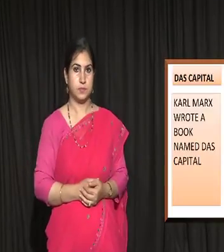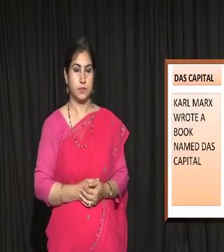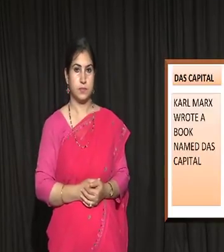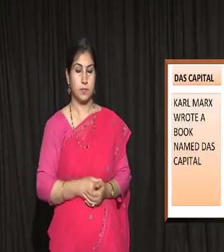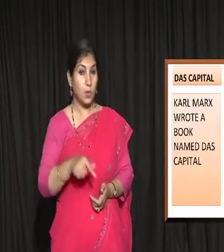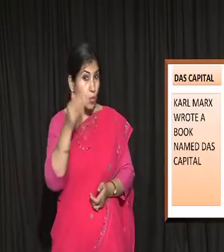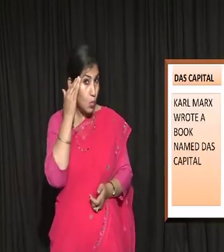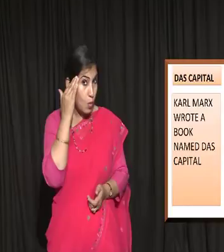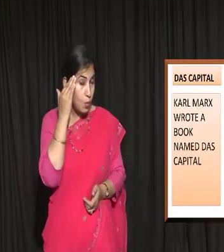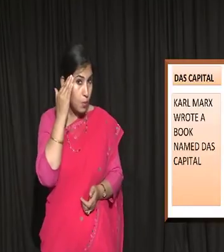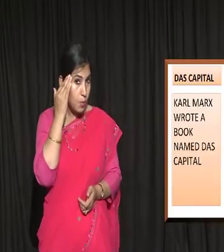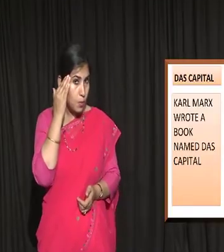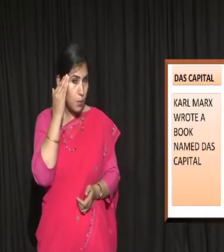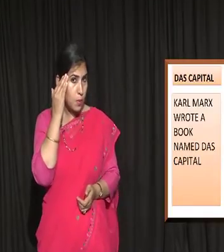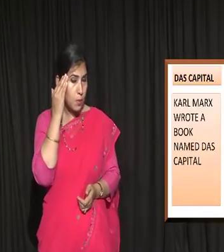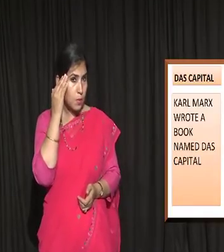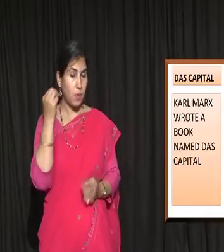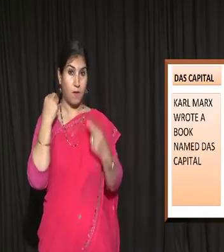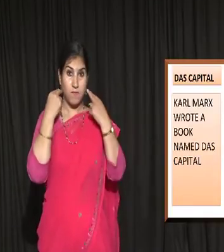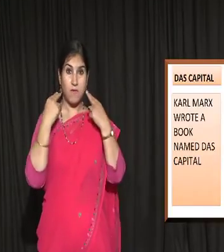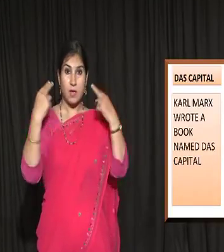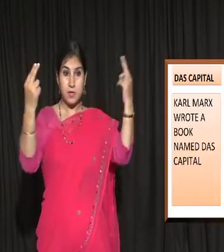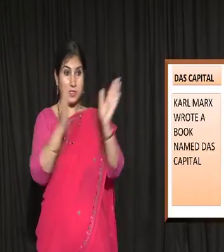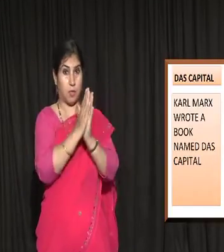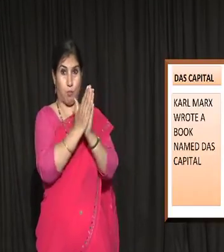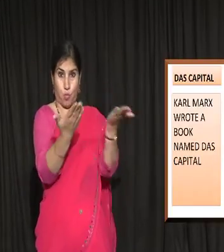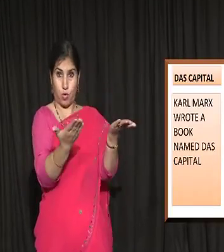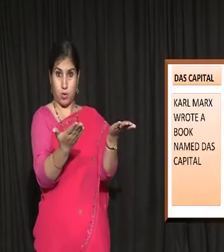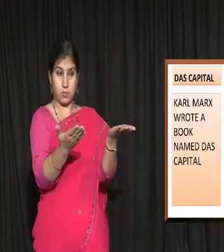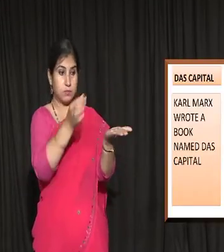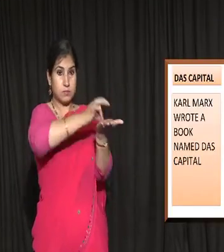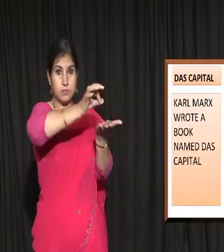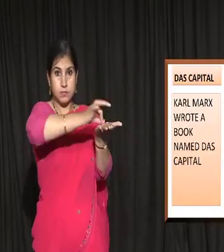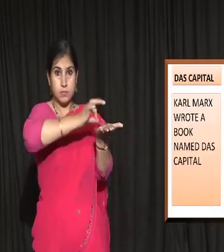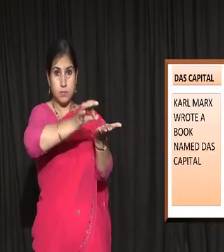Do you know the famous book written by Karl Marx?